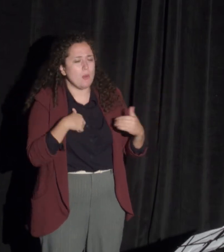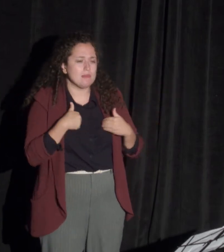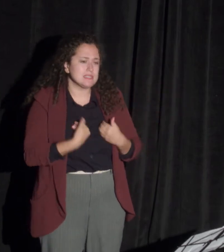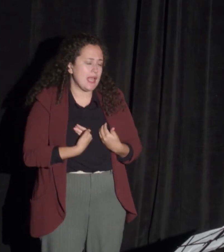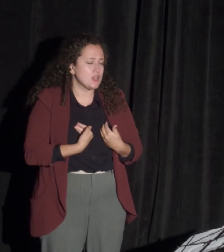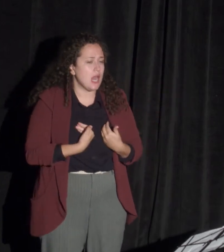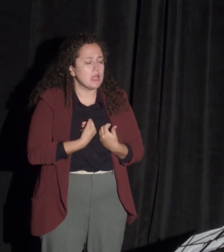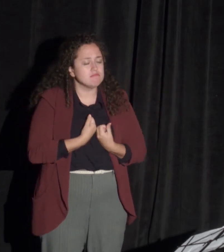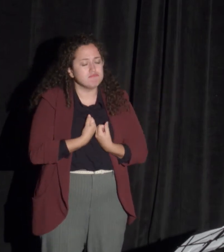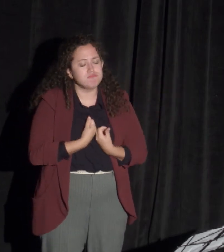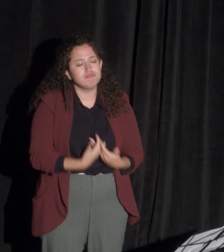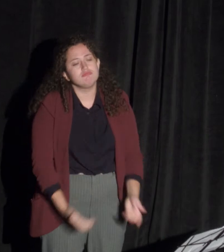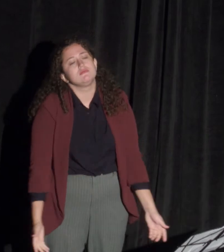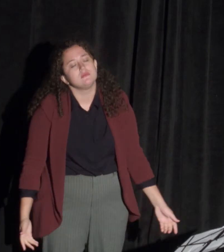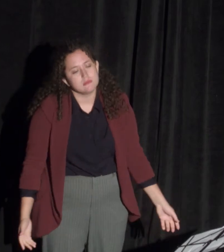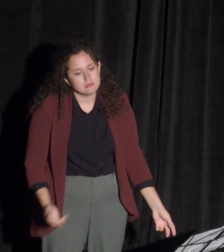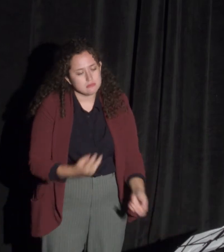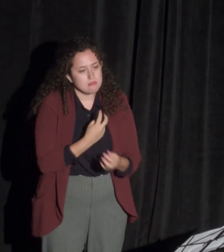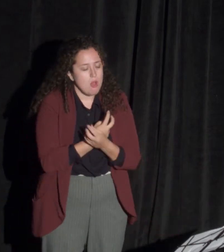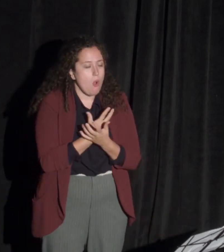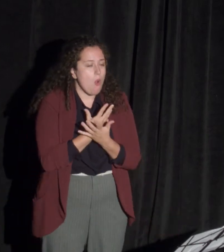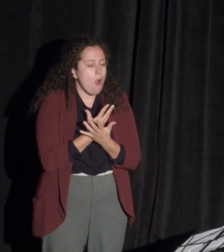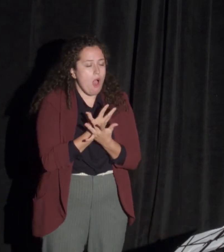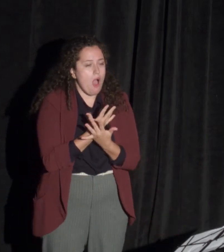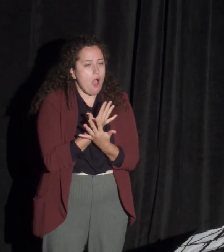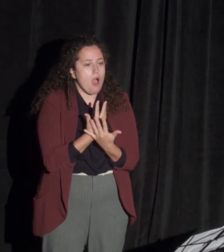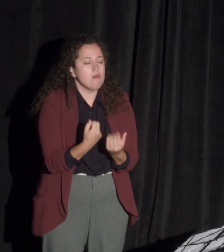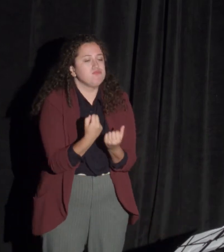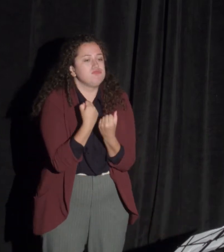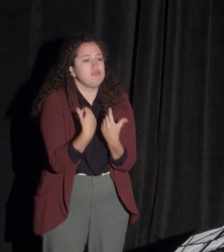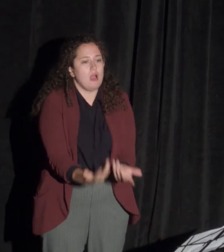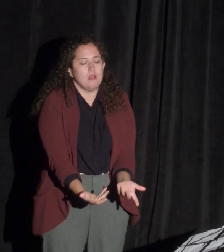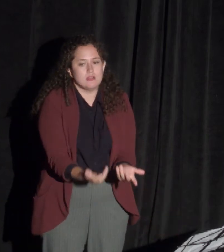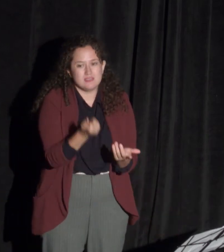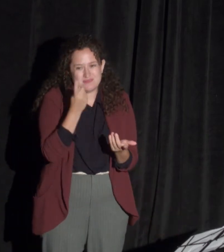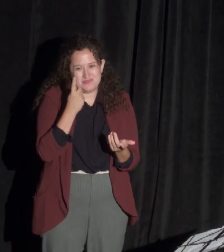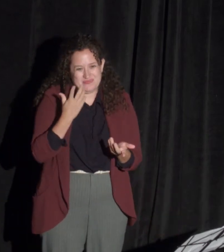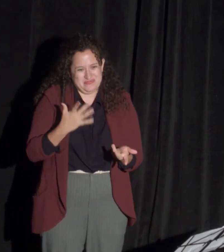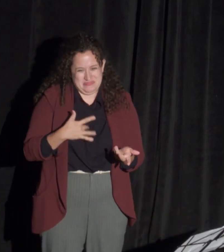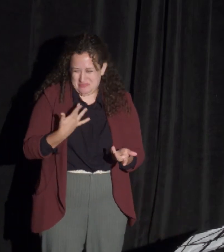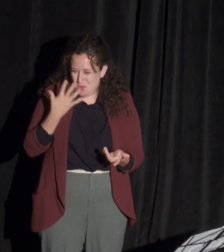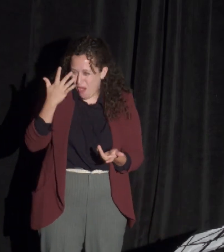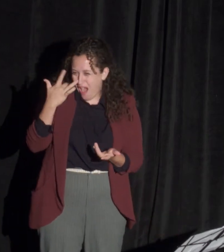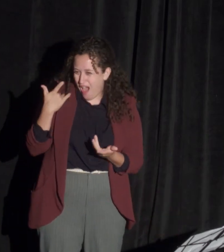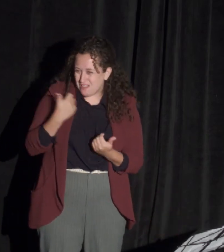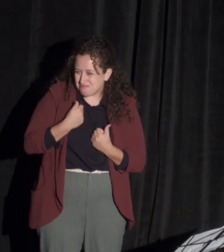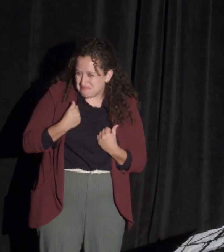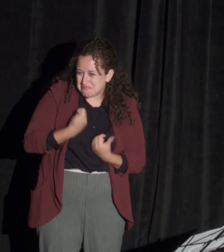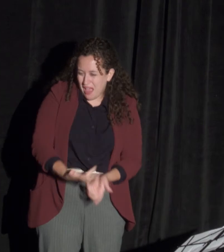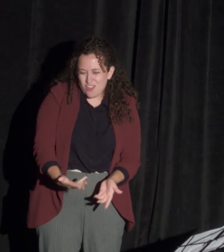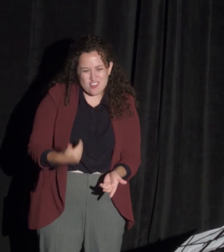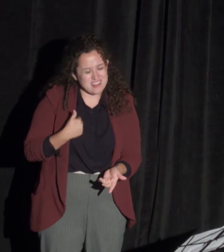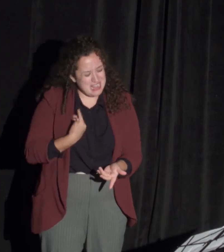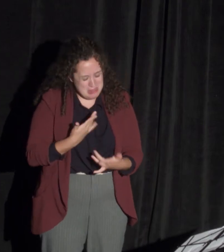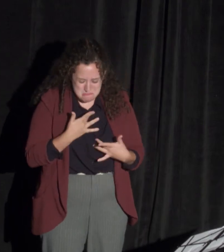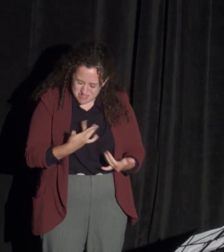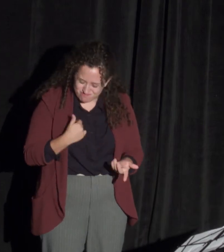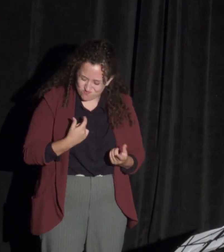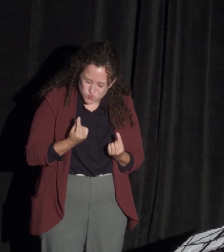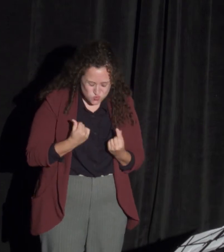soul-suckingly, bone-shatteringly tired, and I often feel like I have no cause to be. I kick myself about it constantly, even though I can't really remember a time